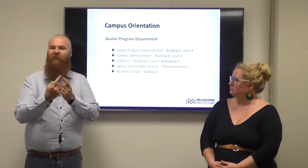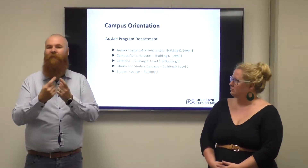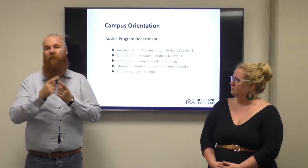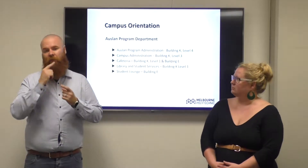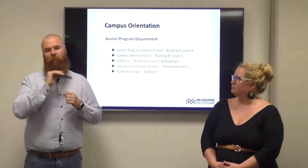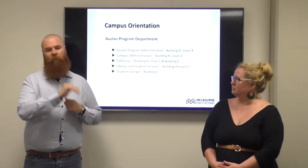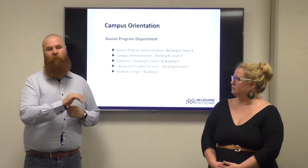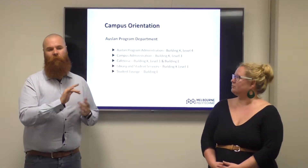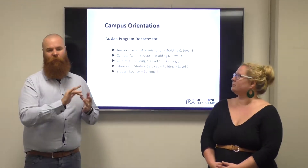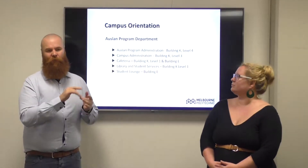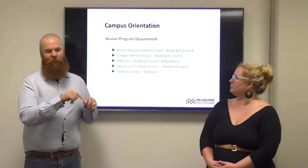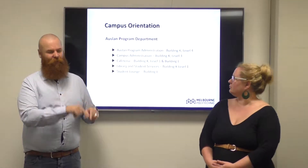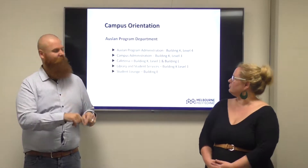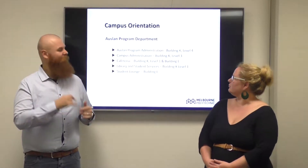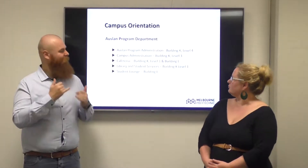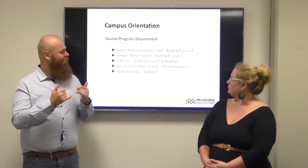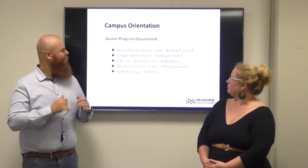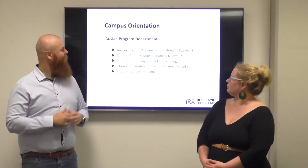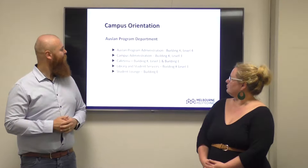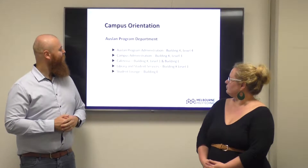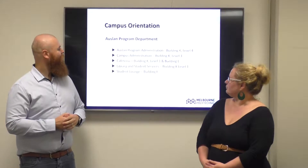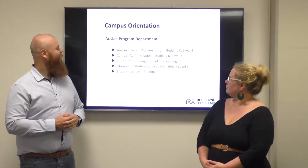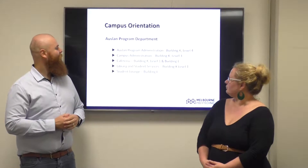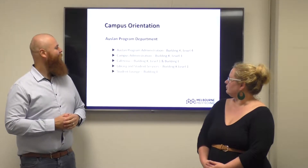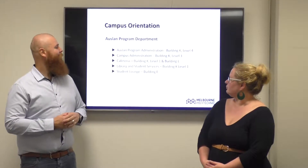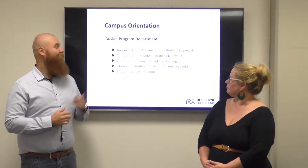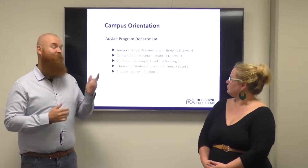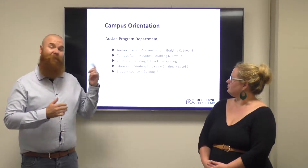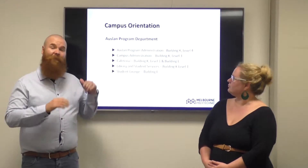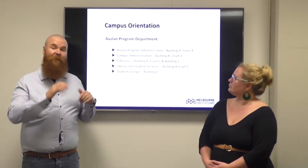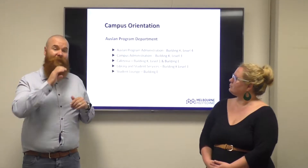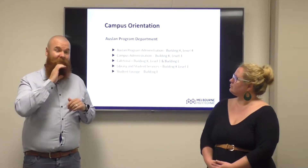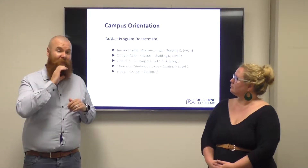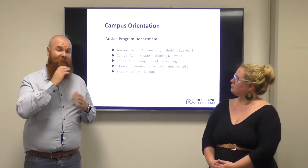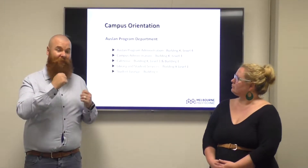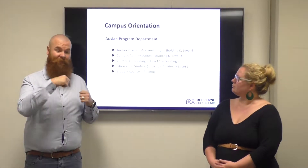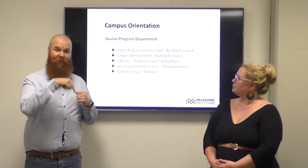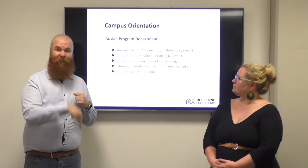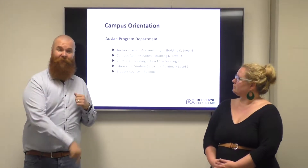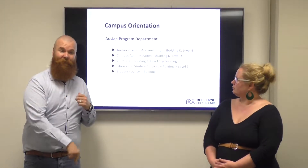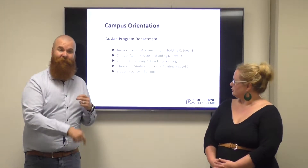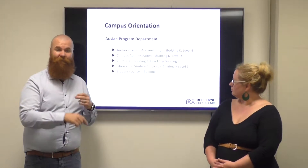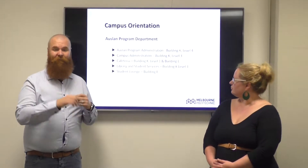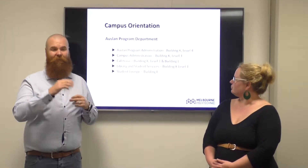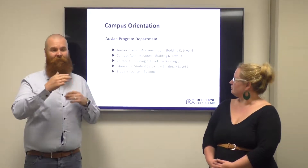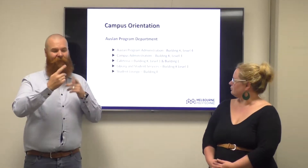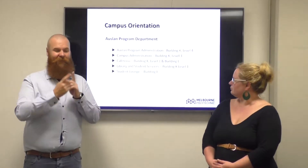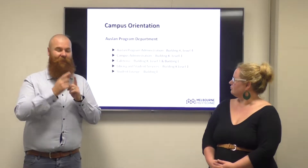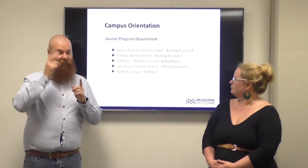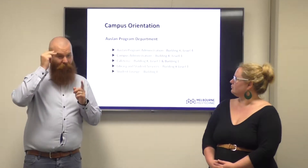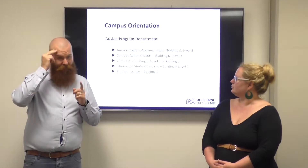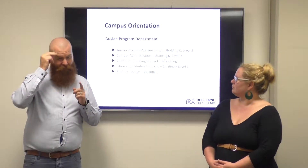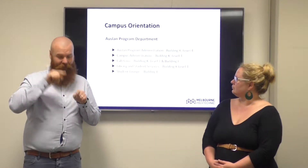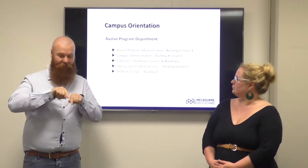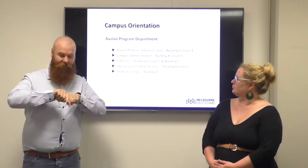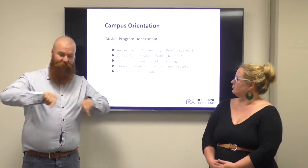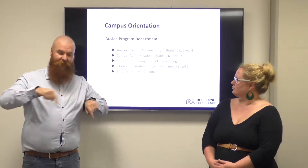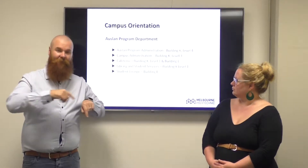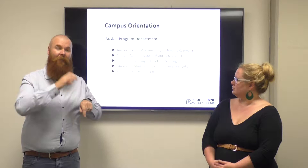There's toilets and other facilities. There's also a canteen down the bottom and the library,